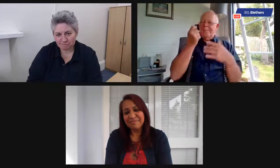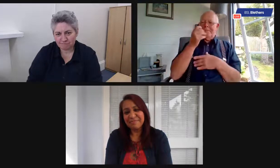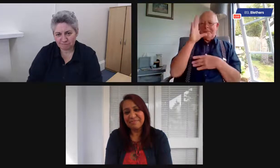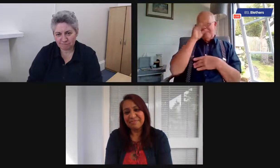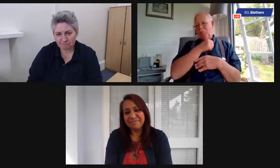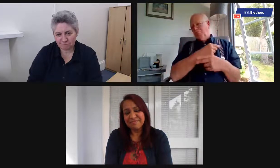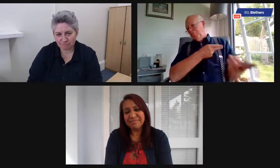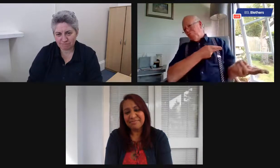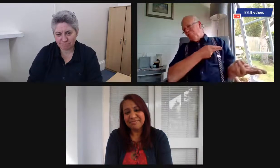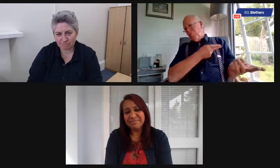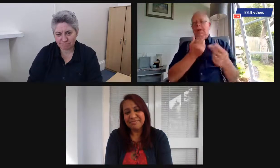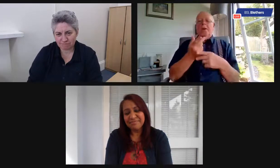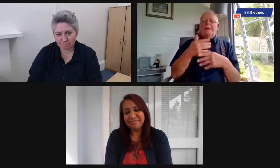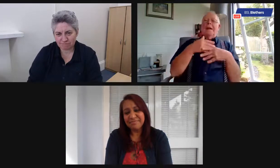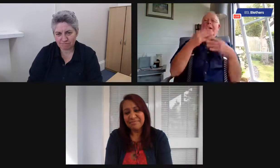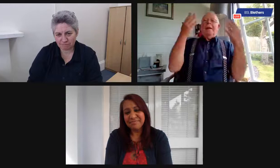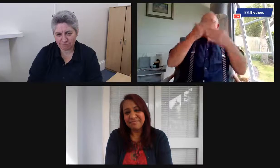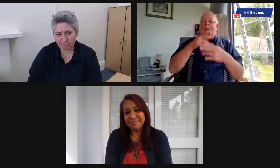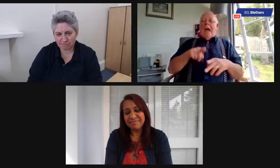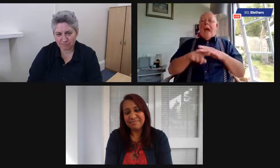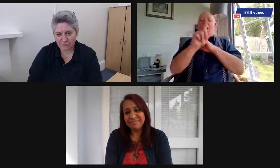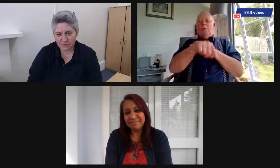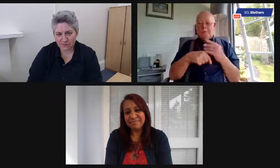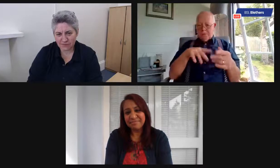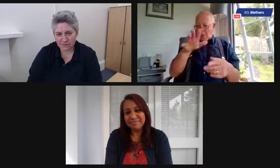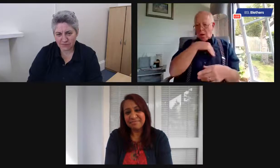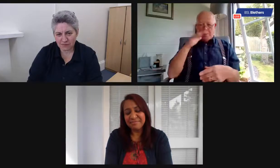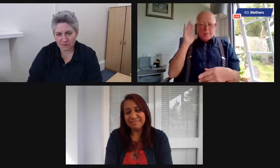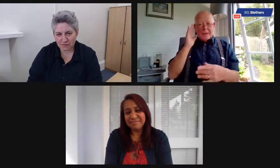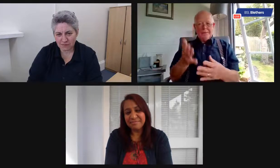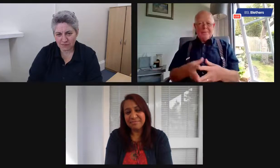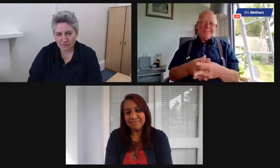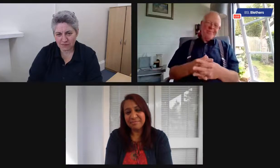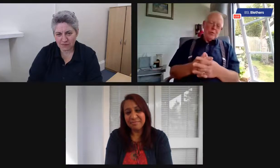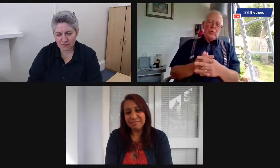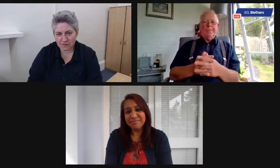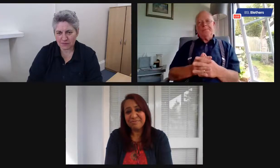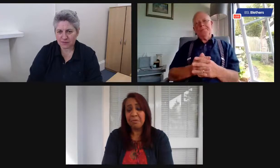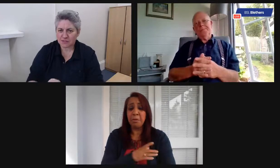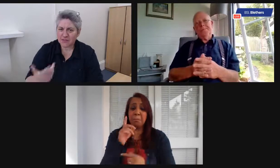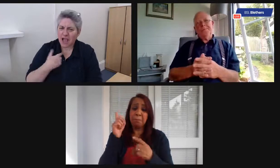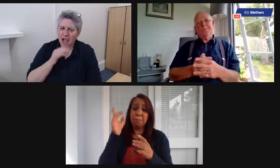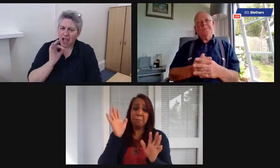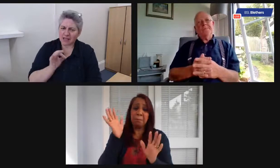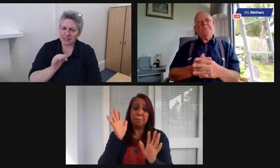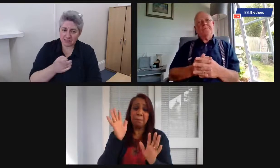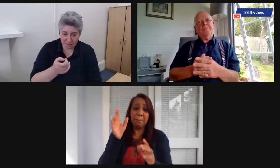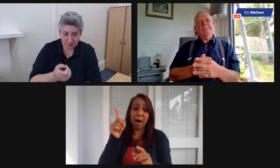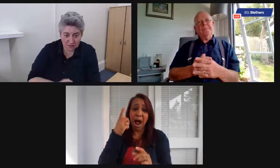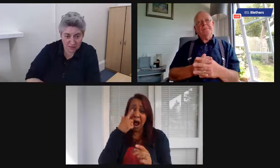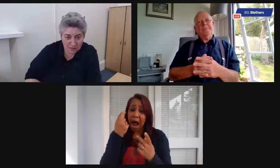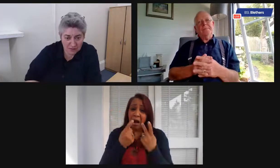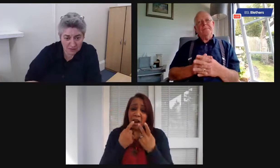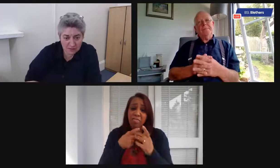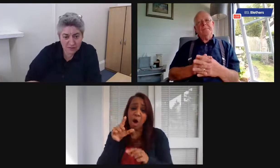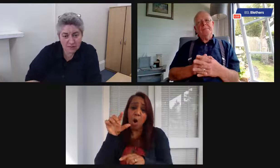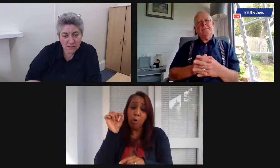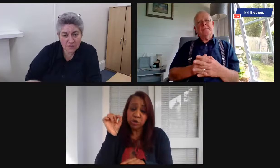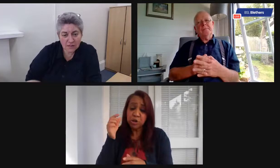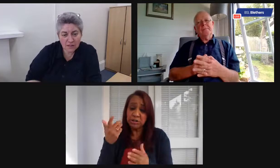at night, you know, if they're nocturnal and they sleep in the daytime, um, you know, yeah, you need that equipment. You